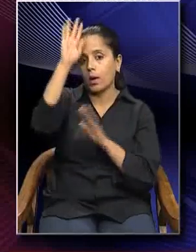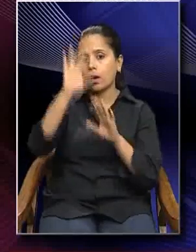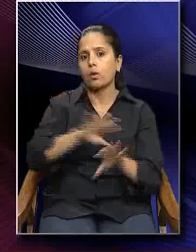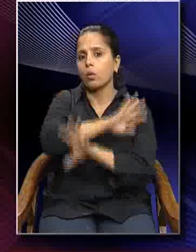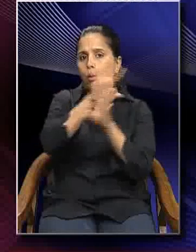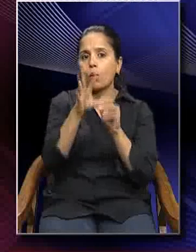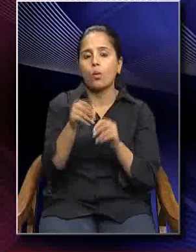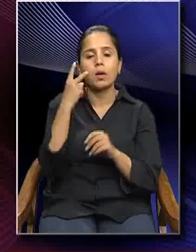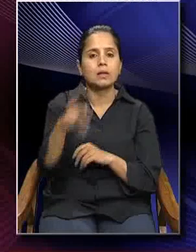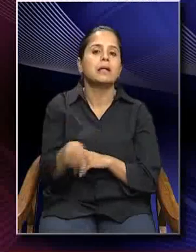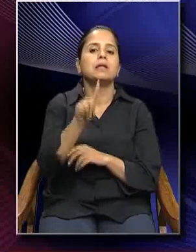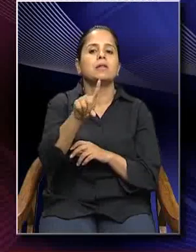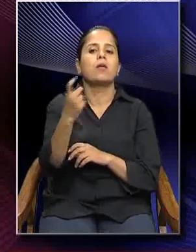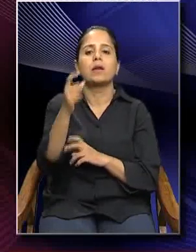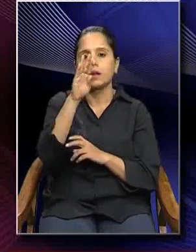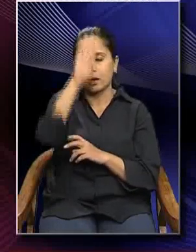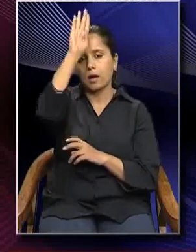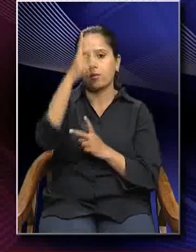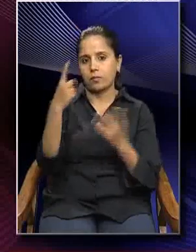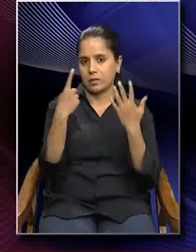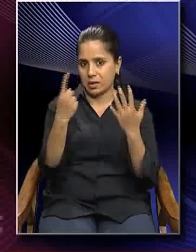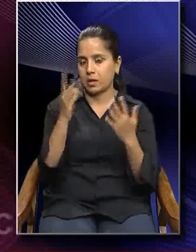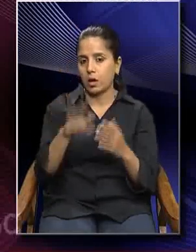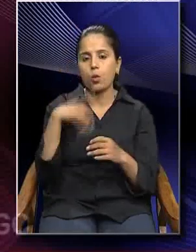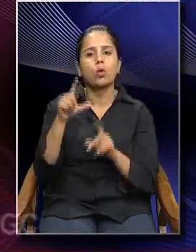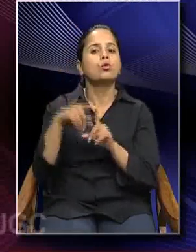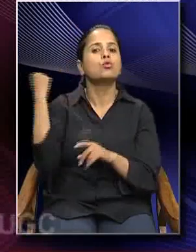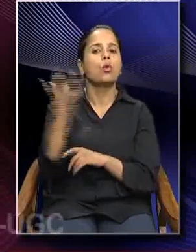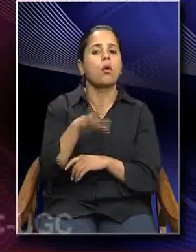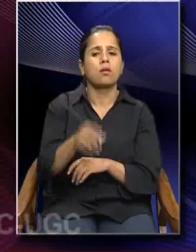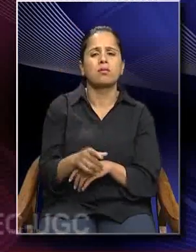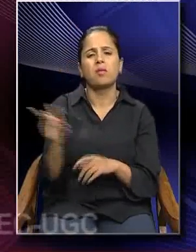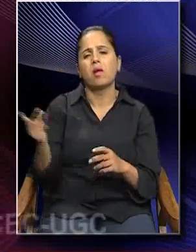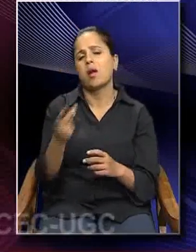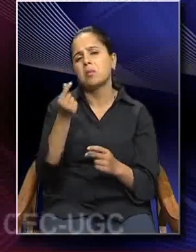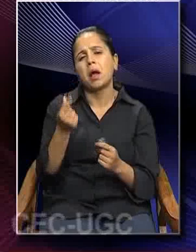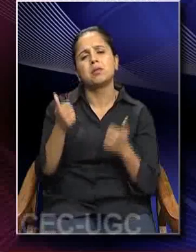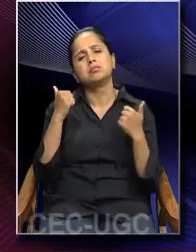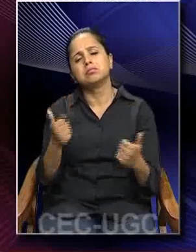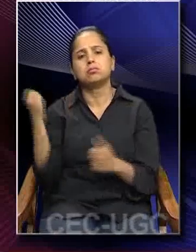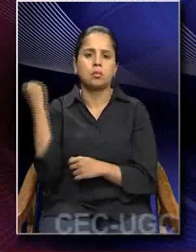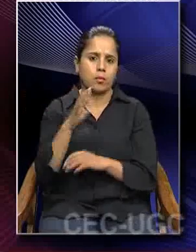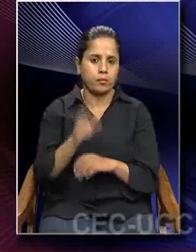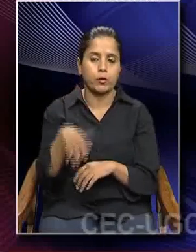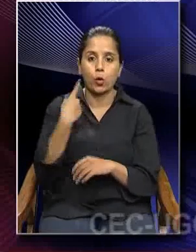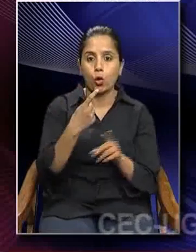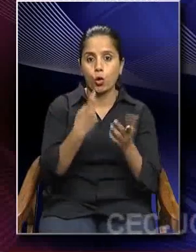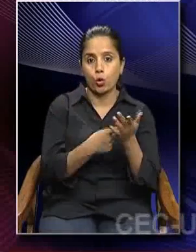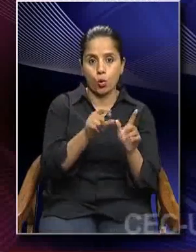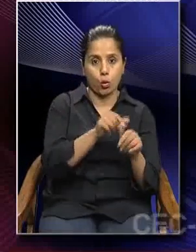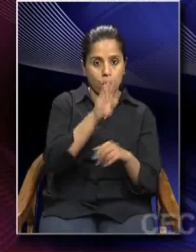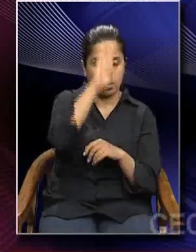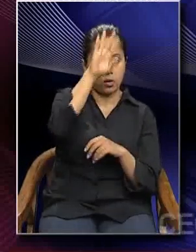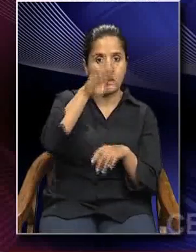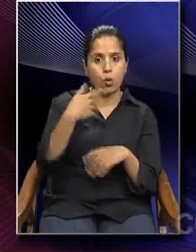total of 17 kings who donated lavishly. women from royal or noble